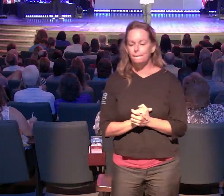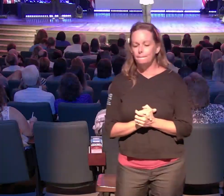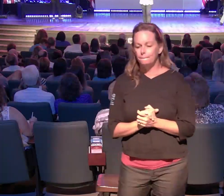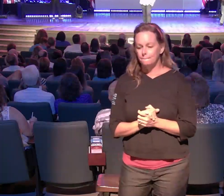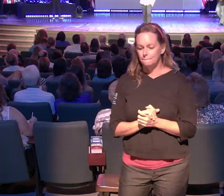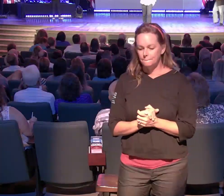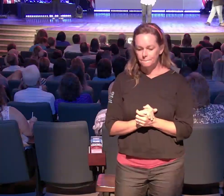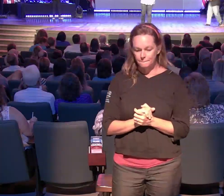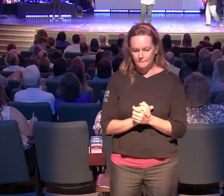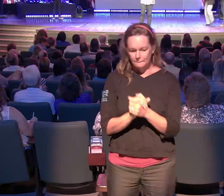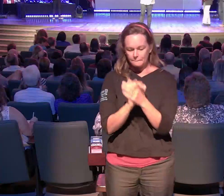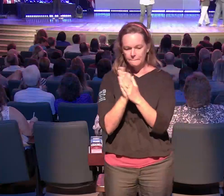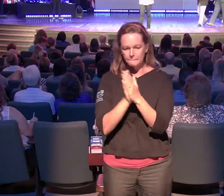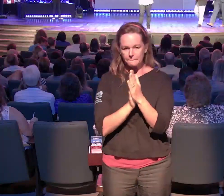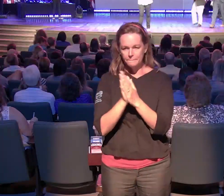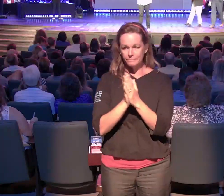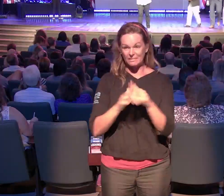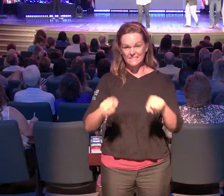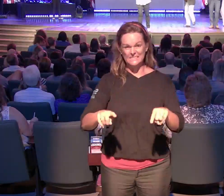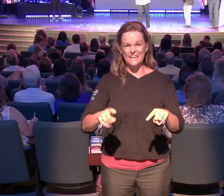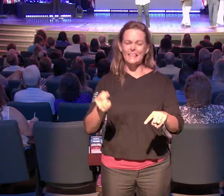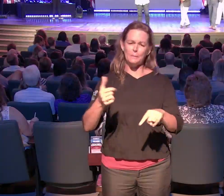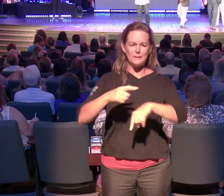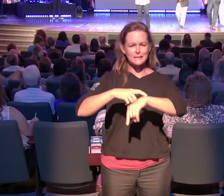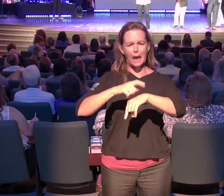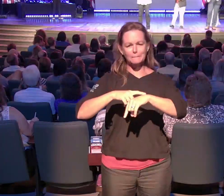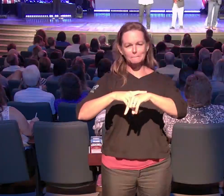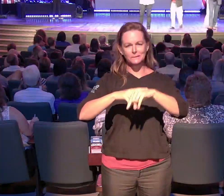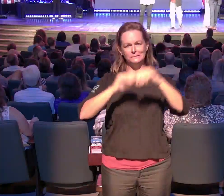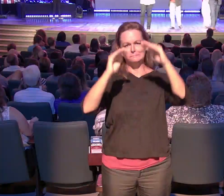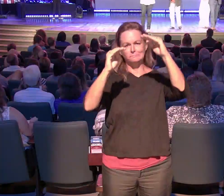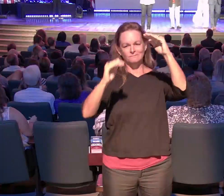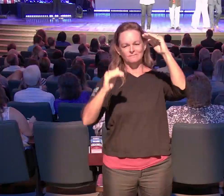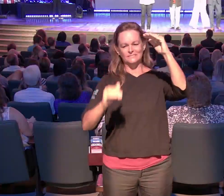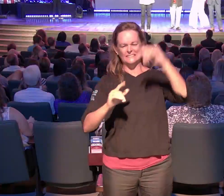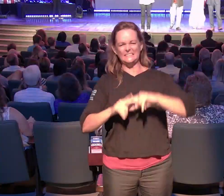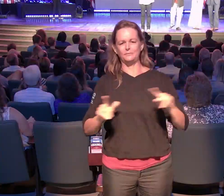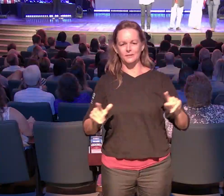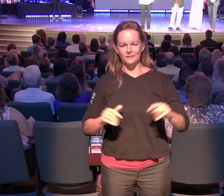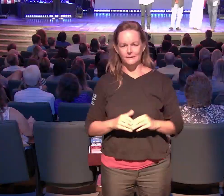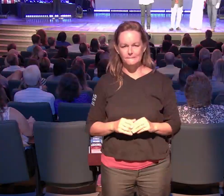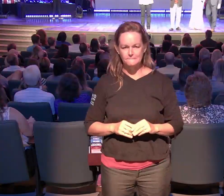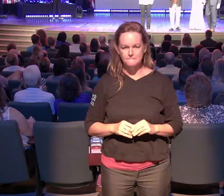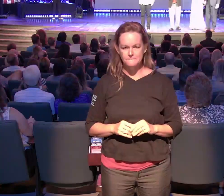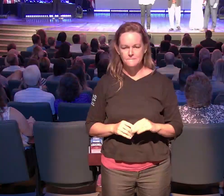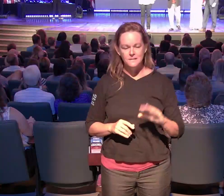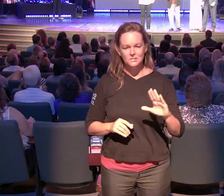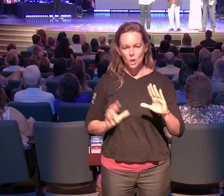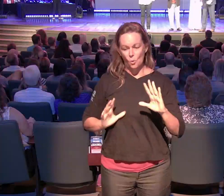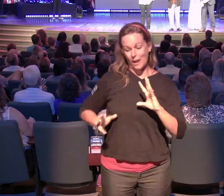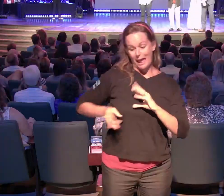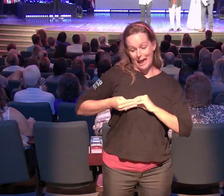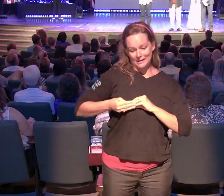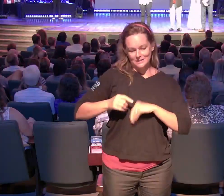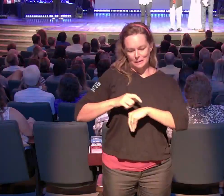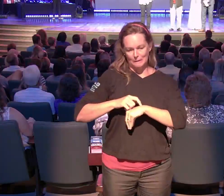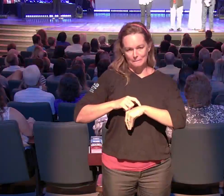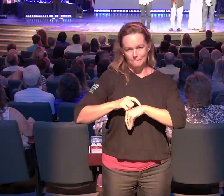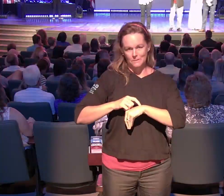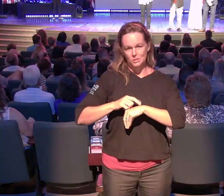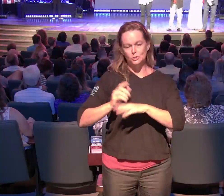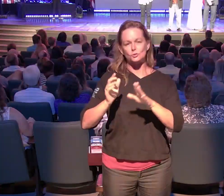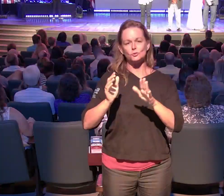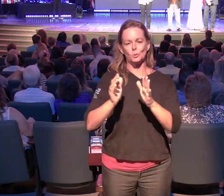Well, we've created time in our service today to put into action what we just heard, to pray. And so I've asked a few of